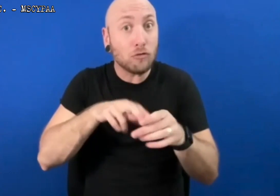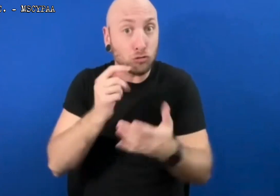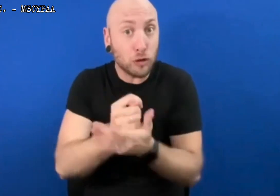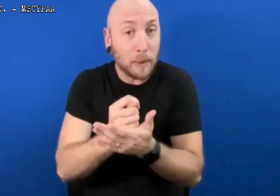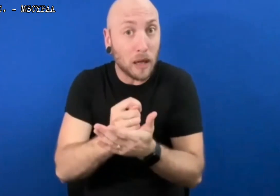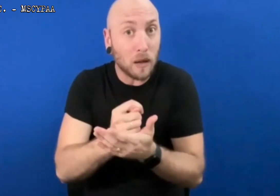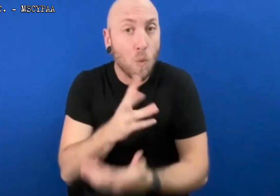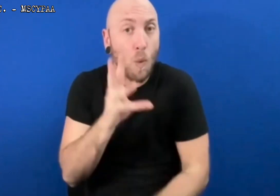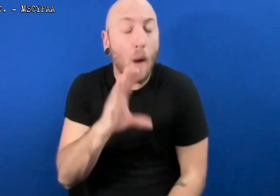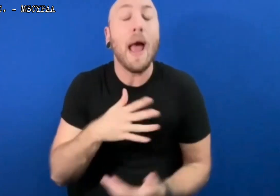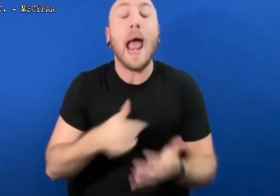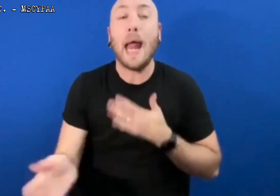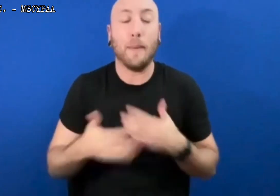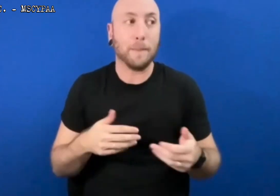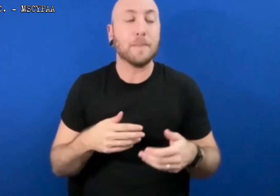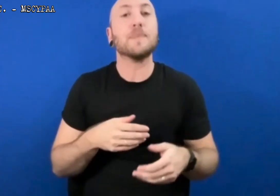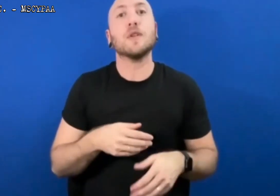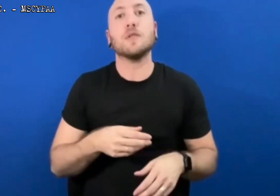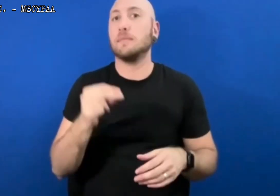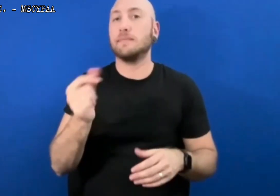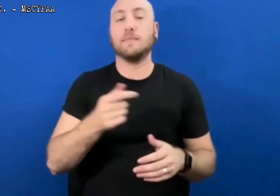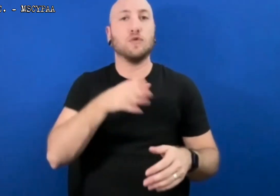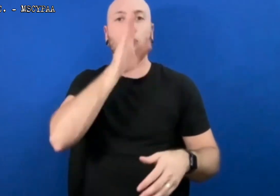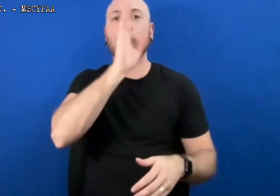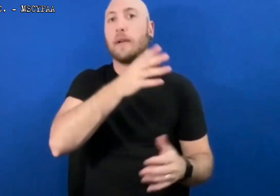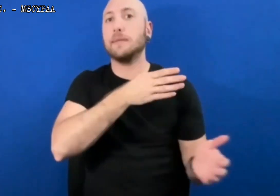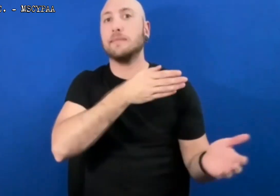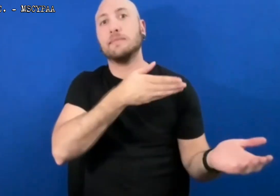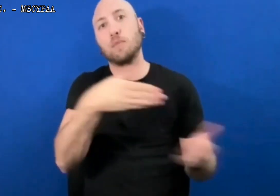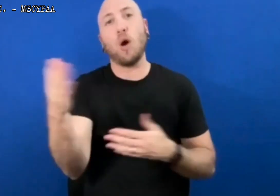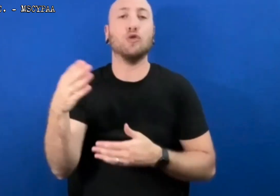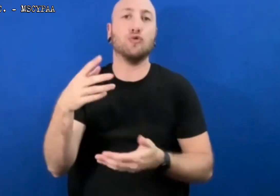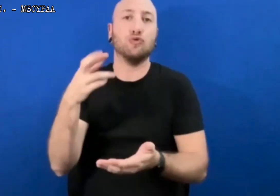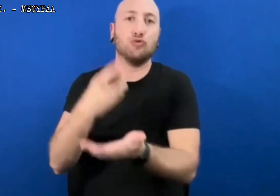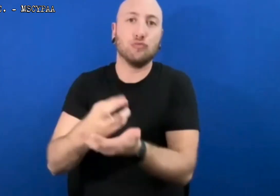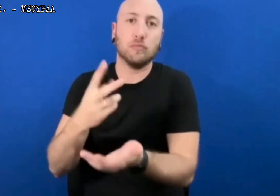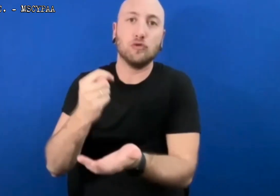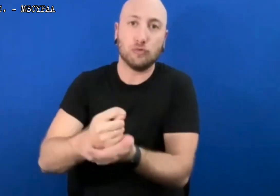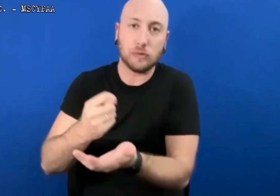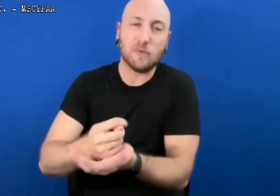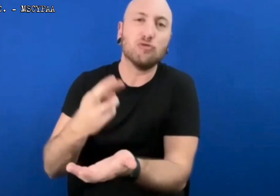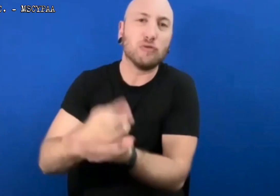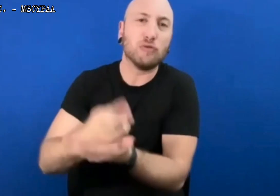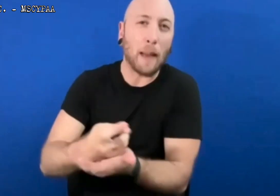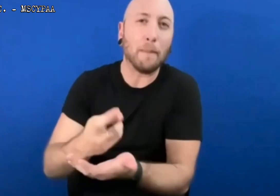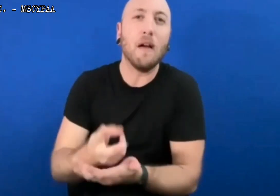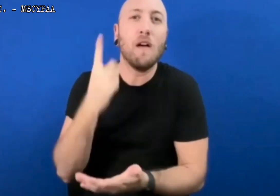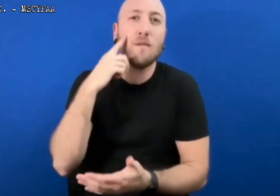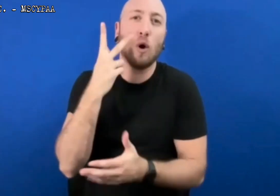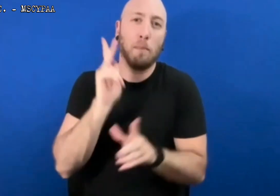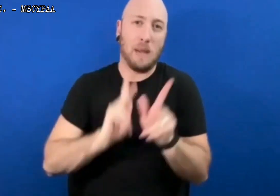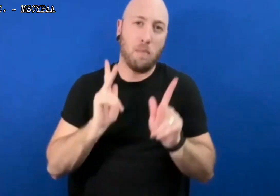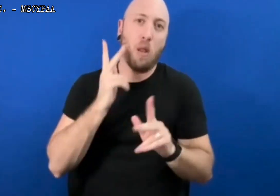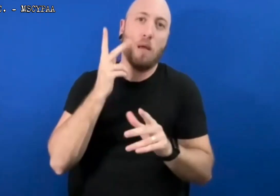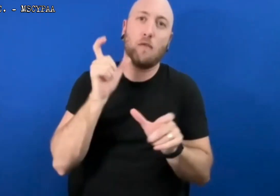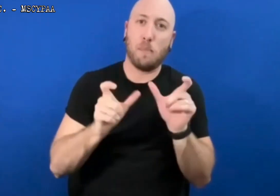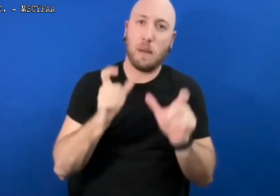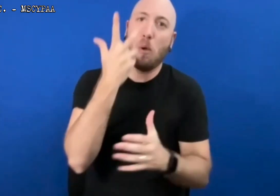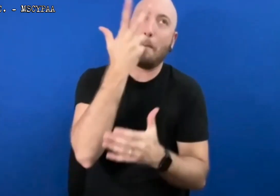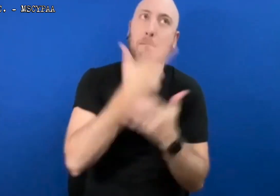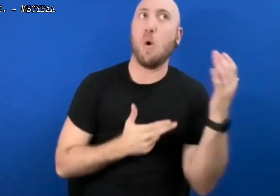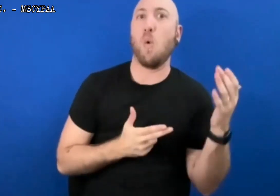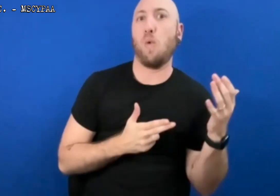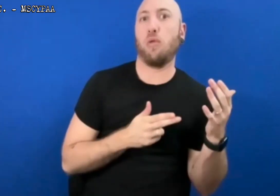which honestly like saved my life. I got introduced to my first Alcoholics Anonymous meeting. Actually, wait, that let me back up. It was my